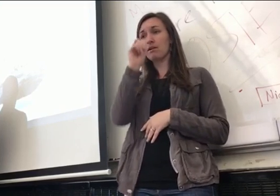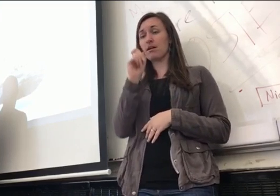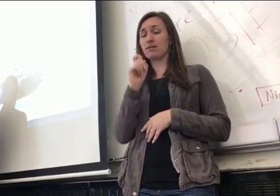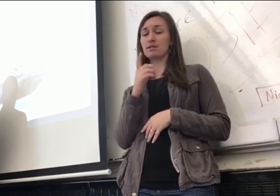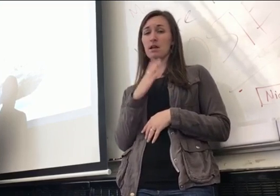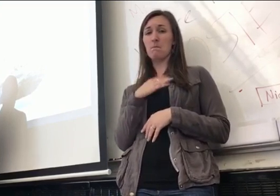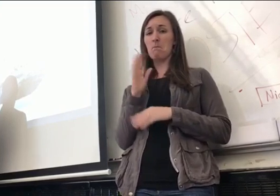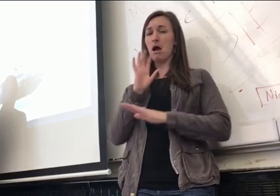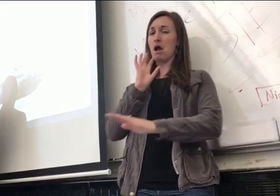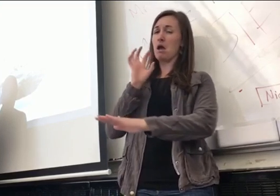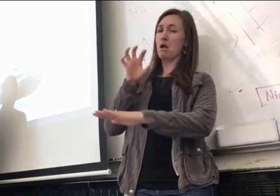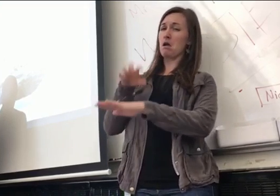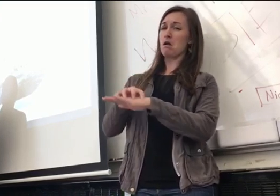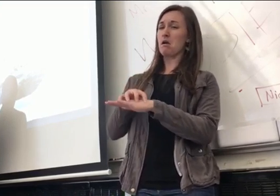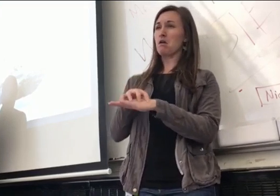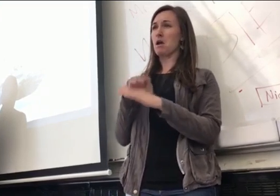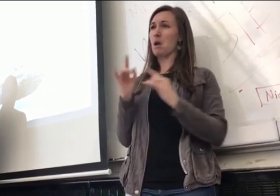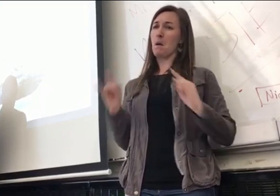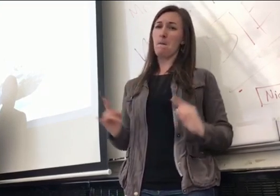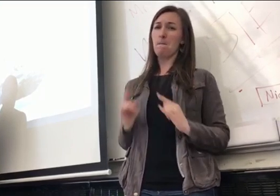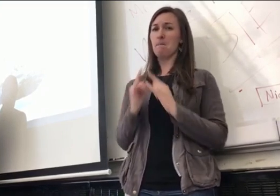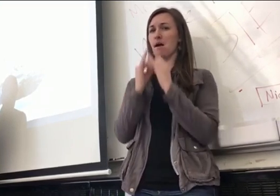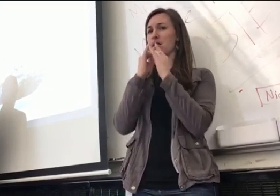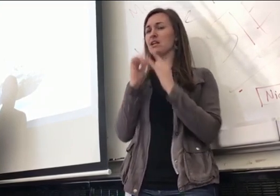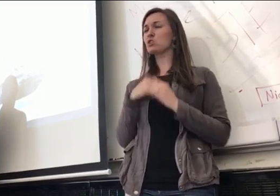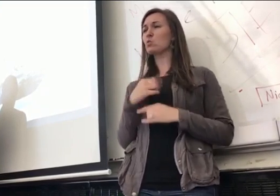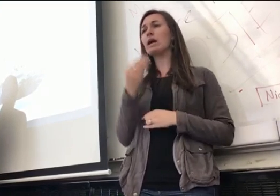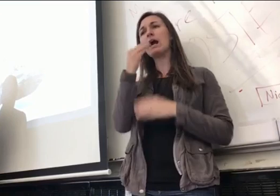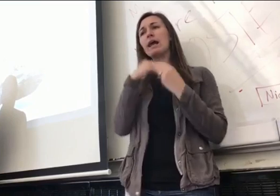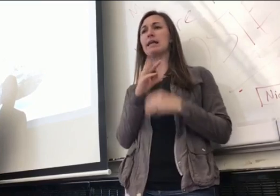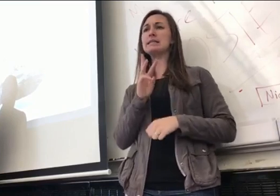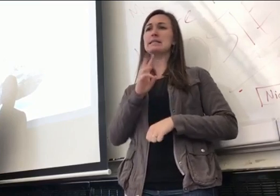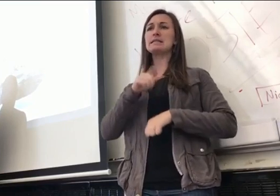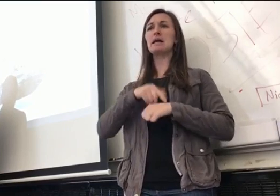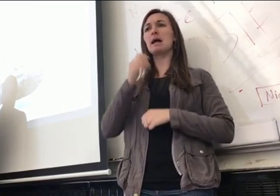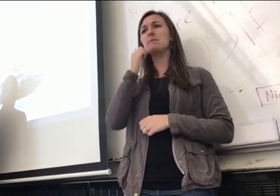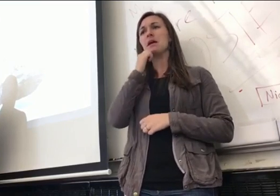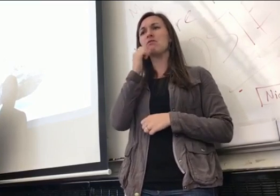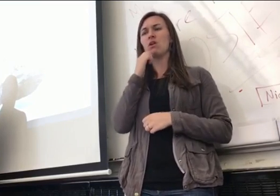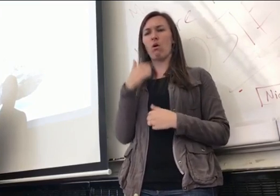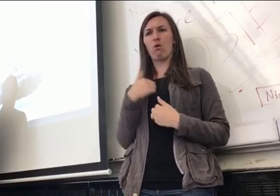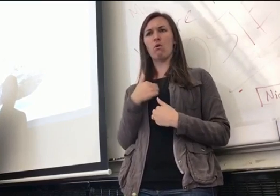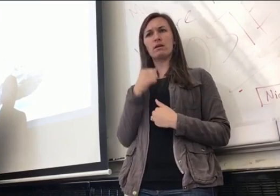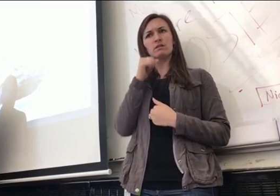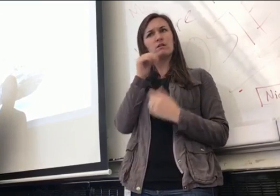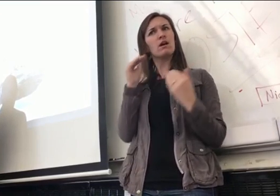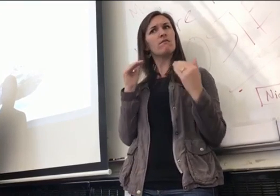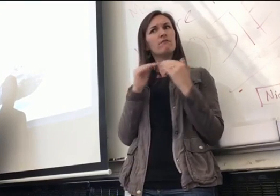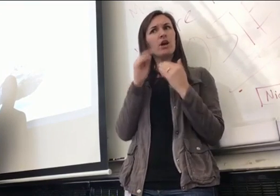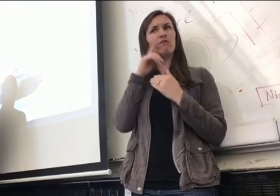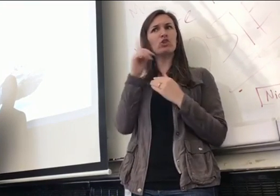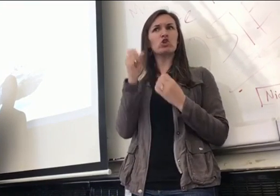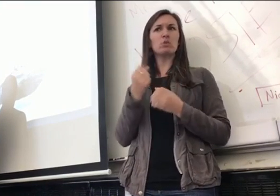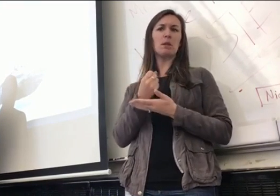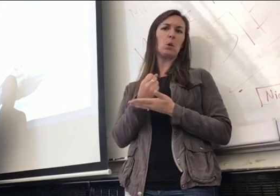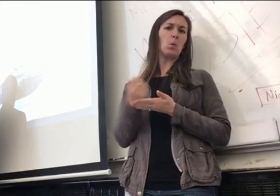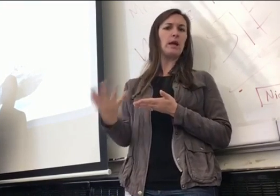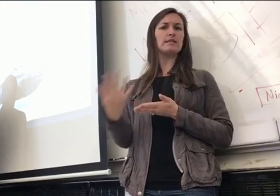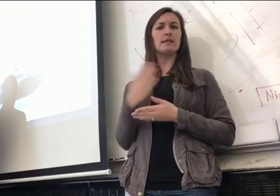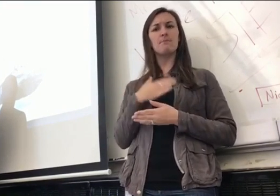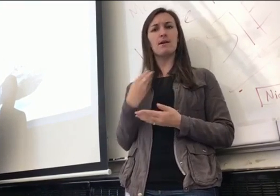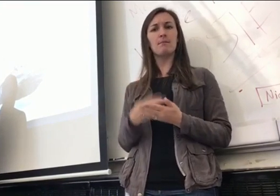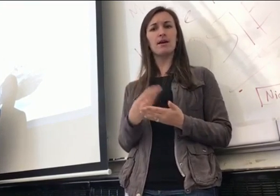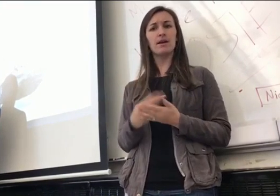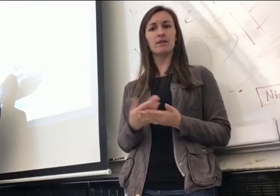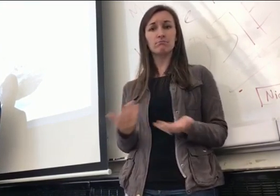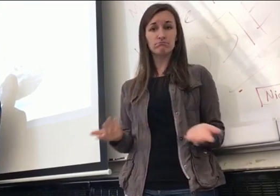luscious mansion where I eat the typical 6 meals a day, I mean, it's not very fair to me for you guys to be spending and wasting all this money.